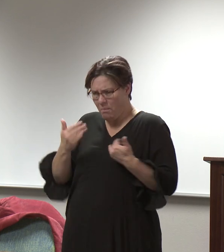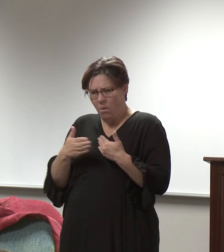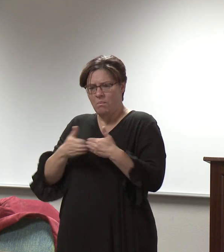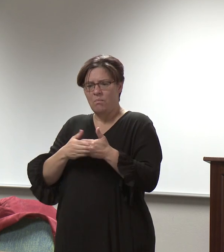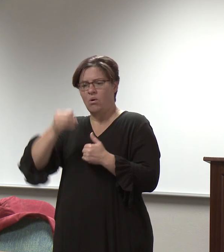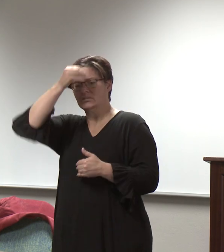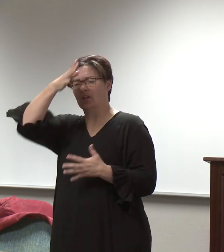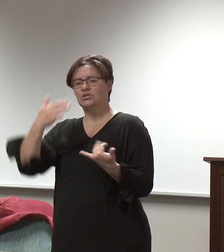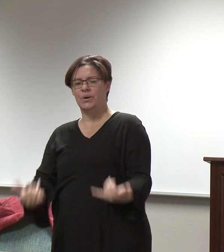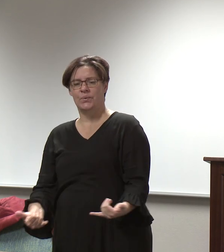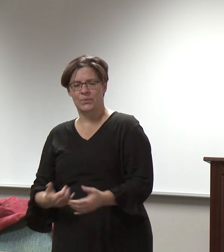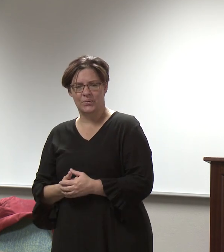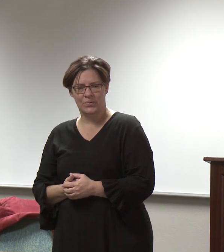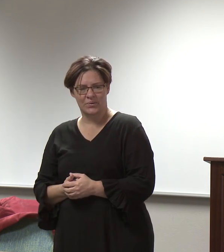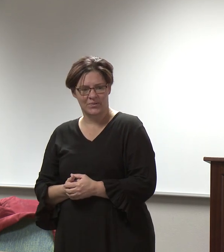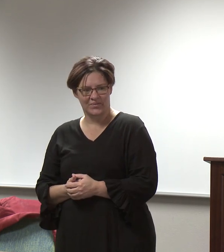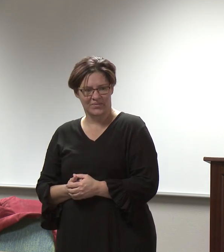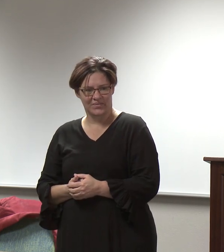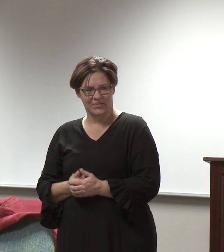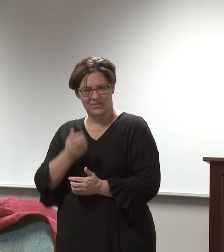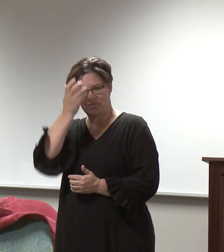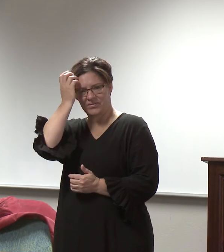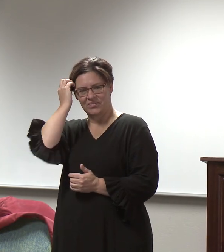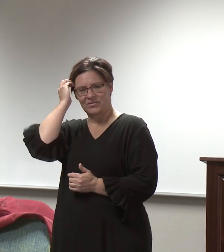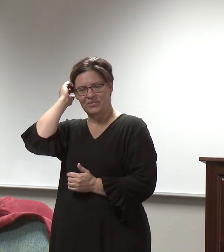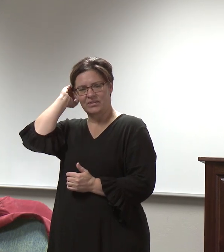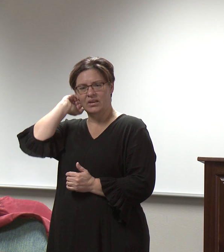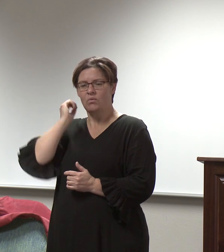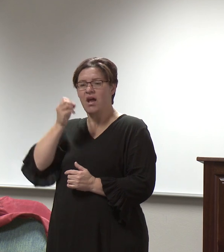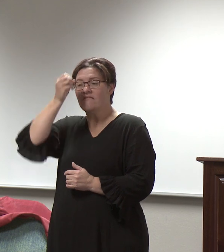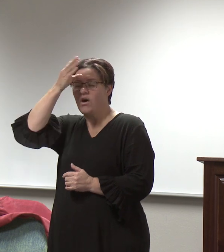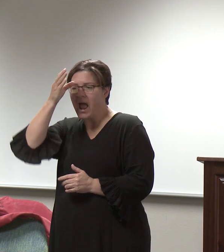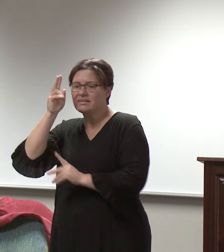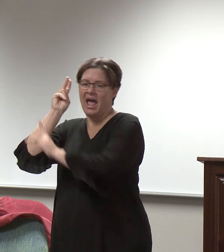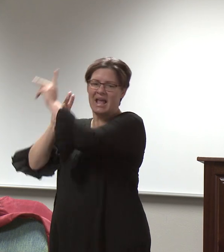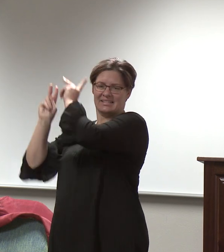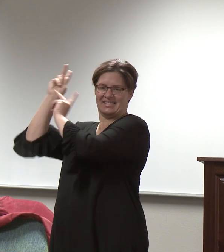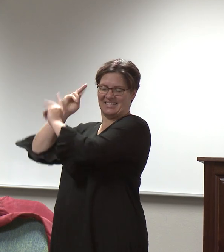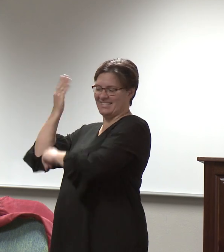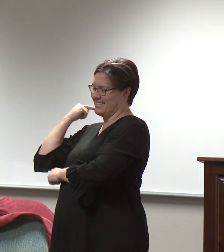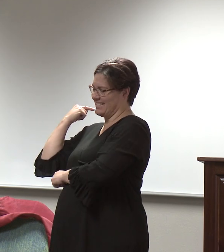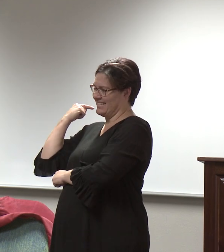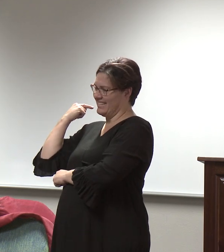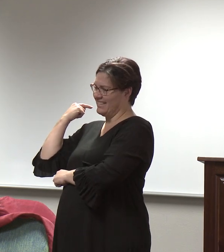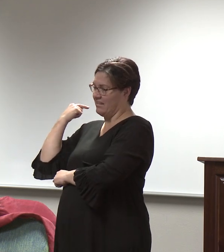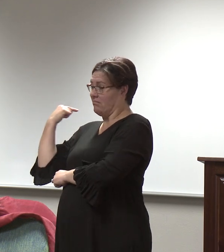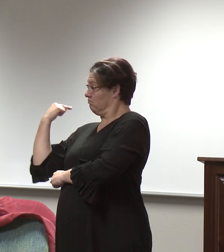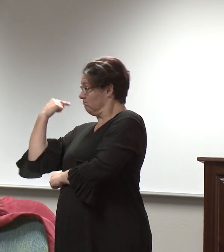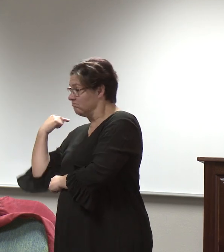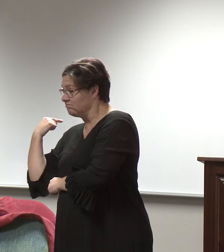intelligent and lucid, right? And sometimes we forget about our ancestors, the people that did so beautiful